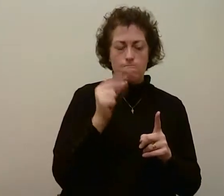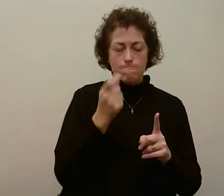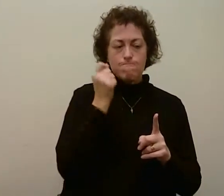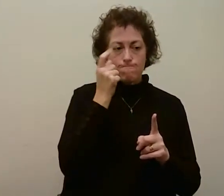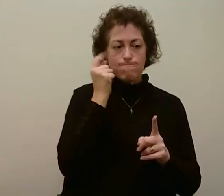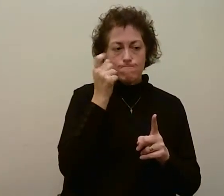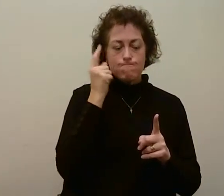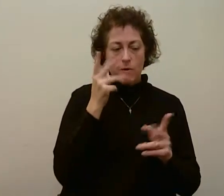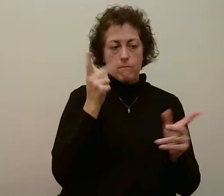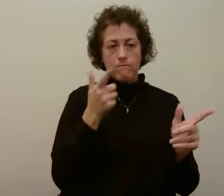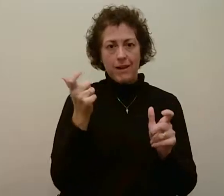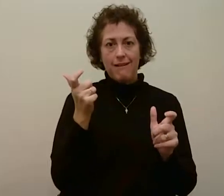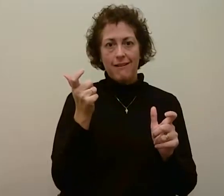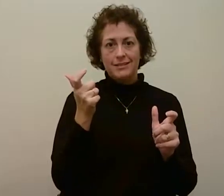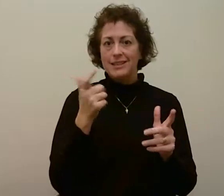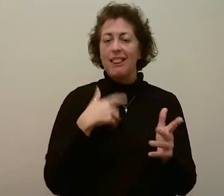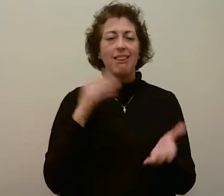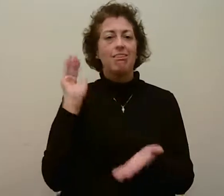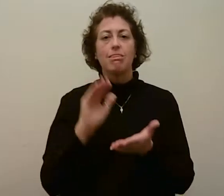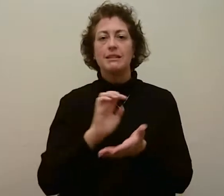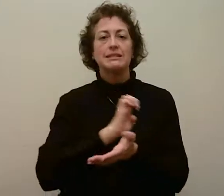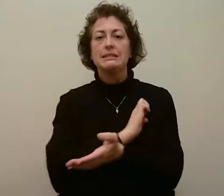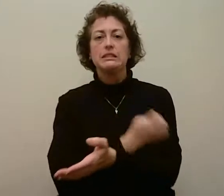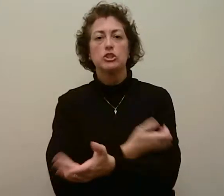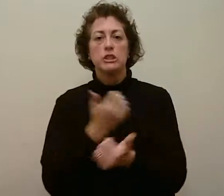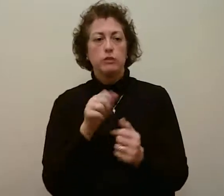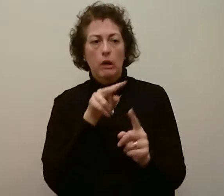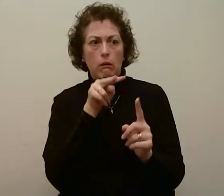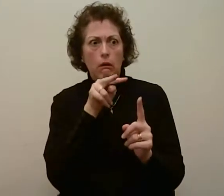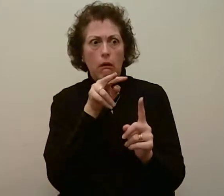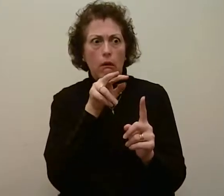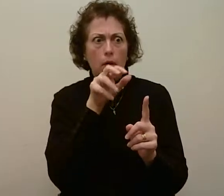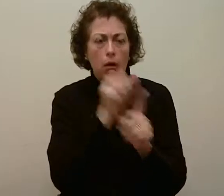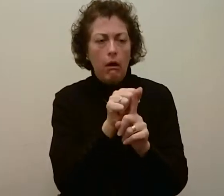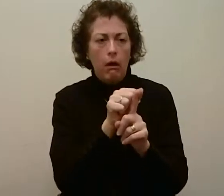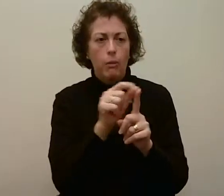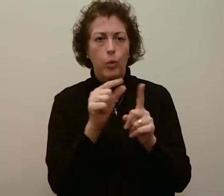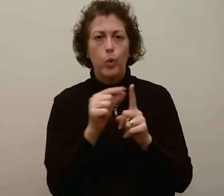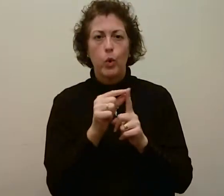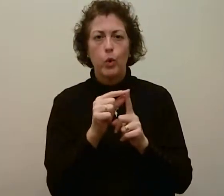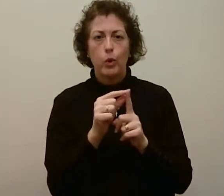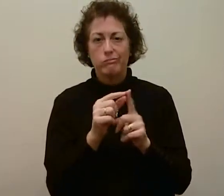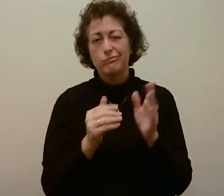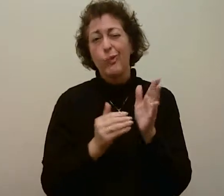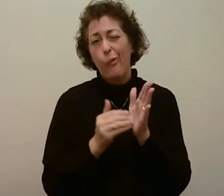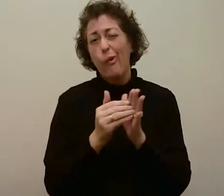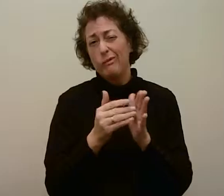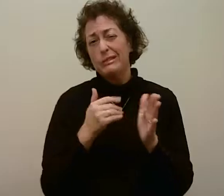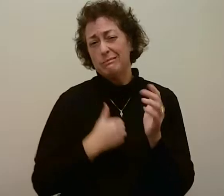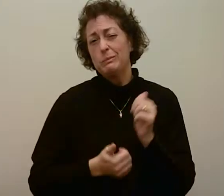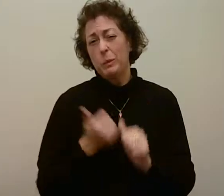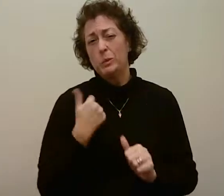expended on trying to capture that fingerspelled word that 9 times out of 10, can stump us and trip us